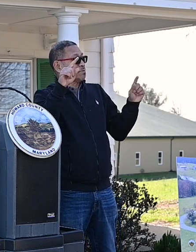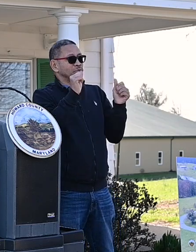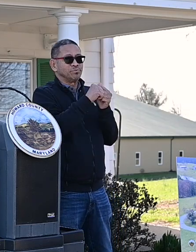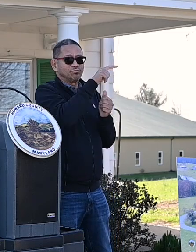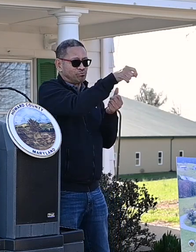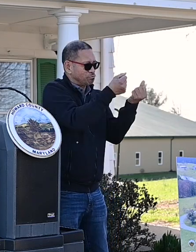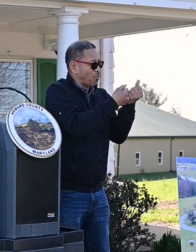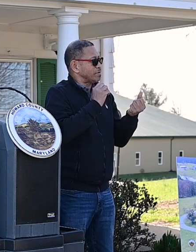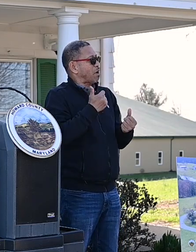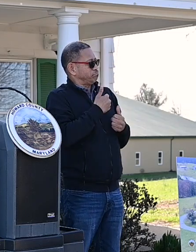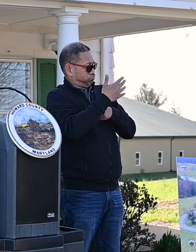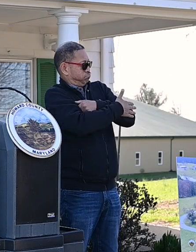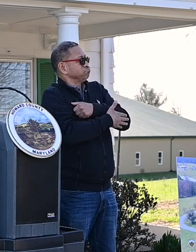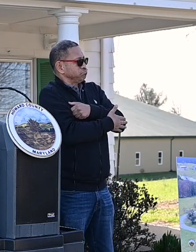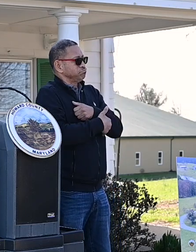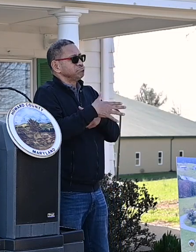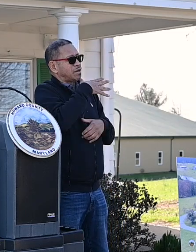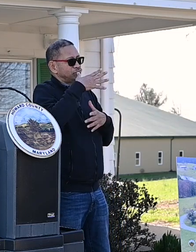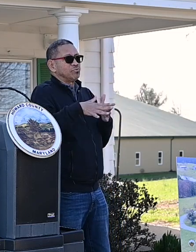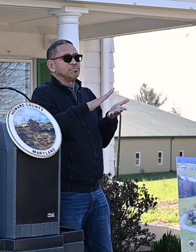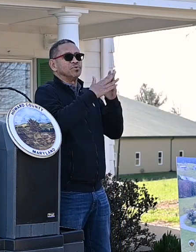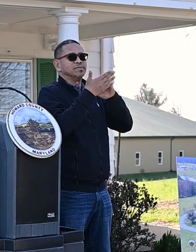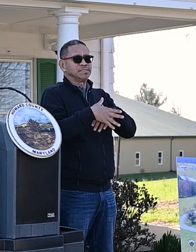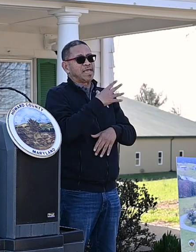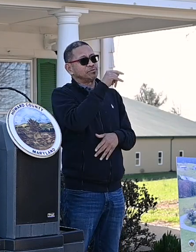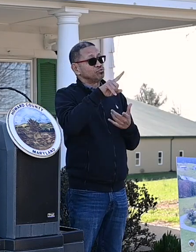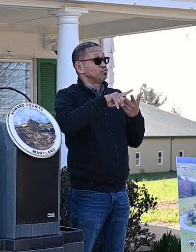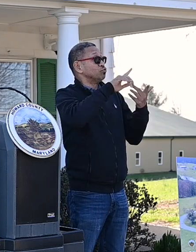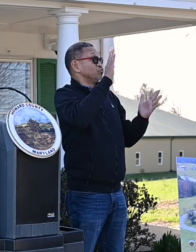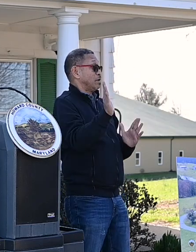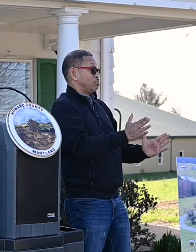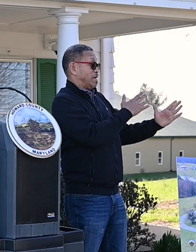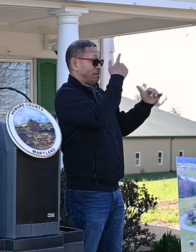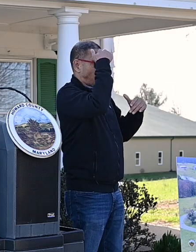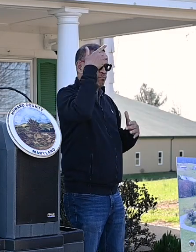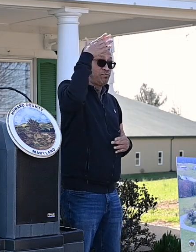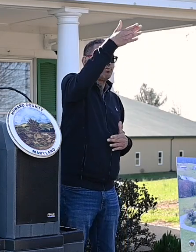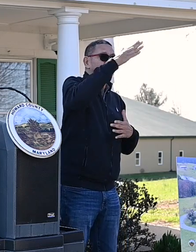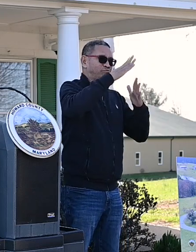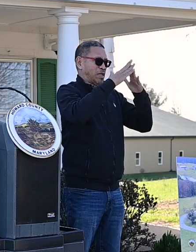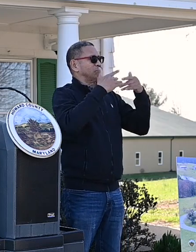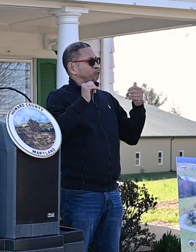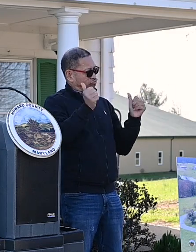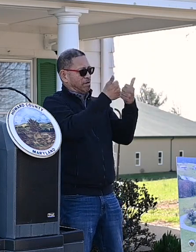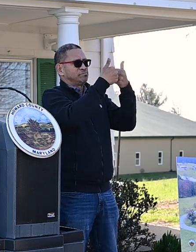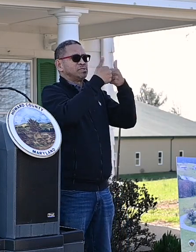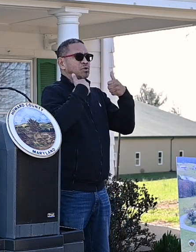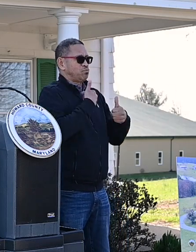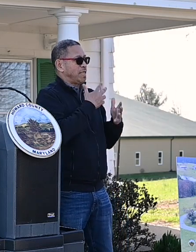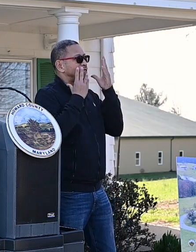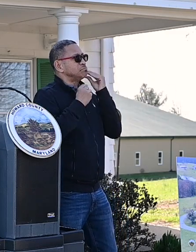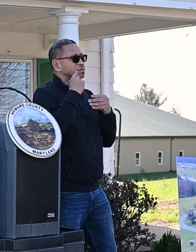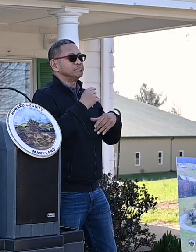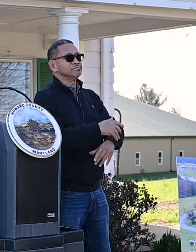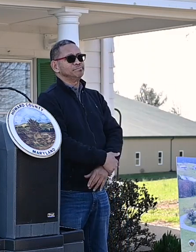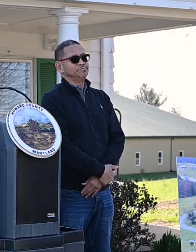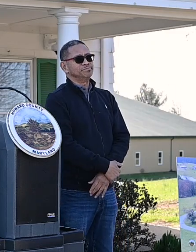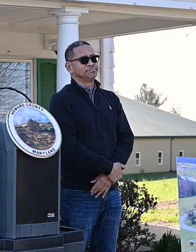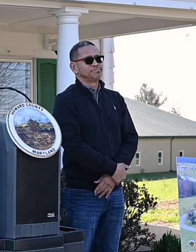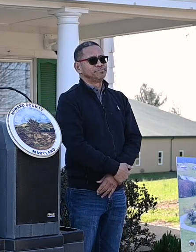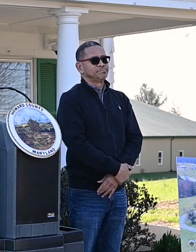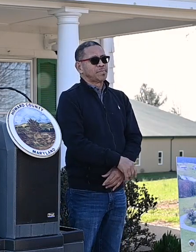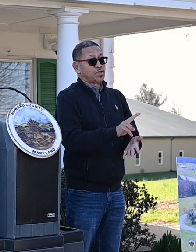to support our county's agricultural community and to prepare for future challenges and opportunities that lie ahead.